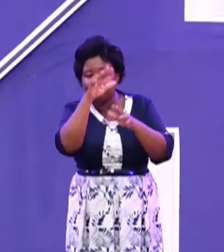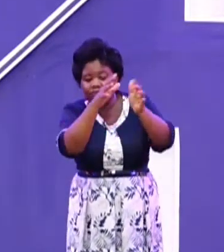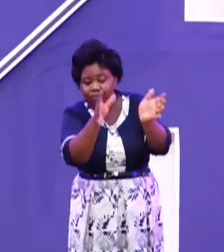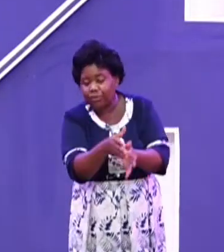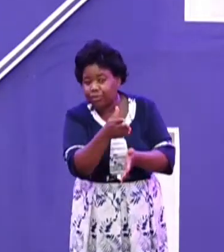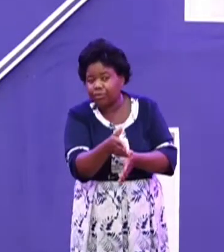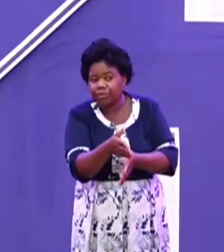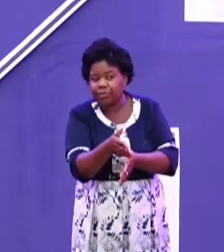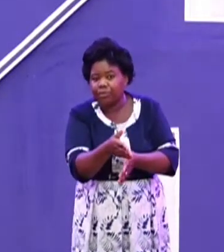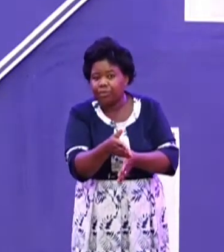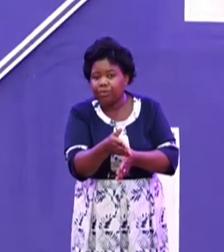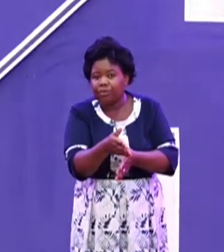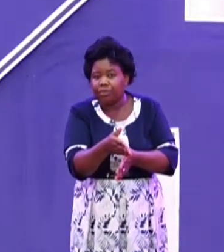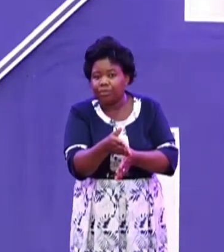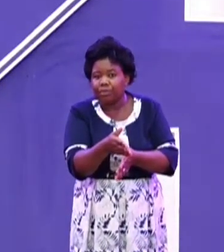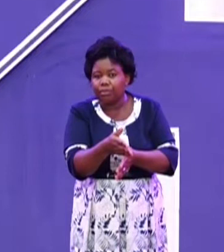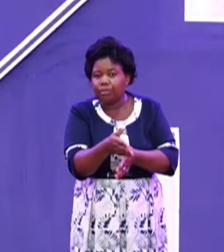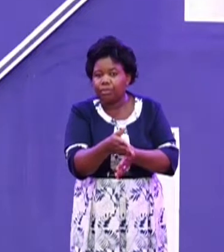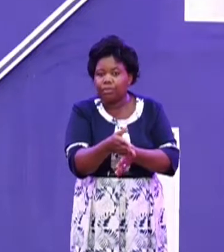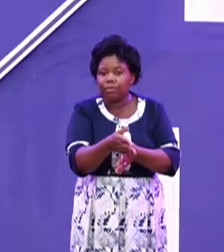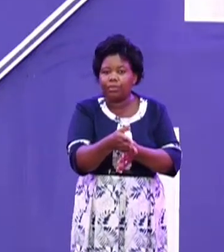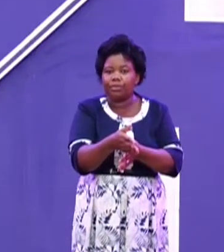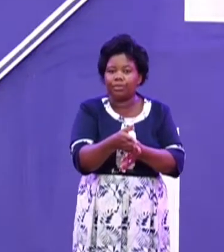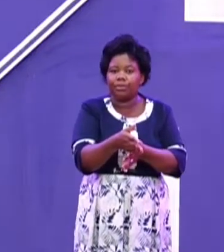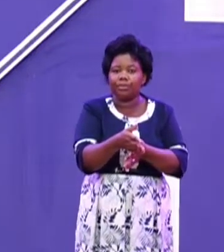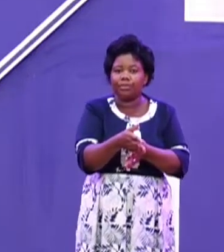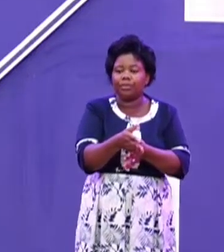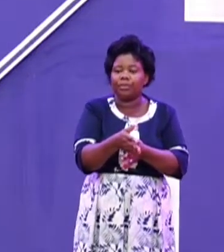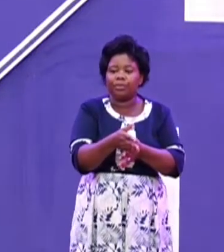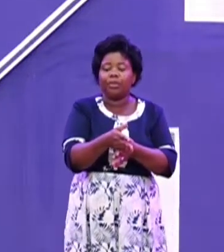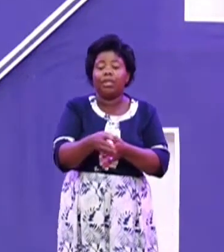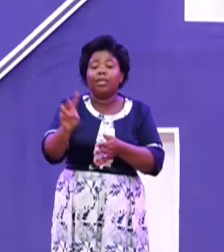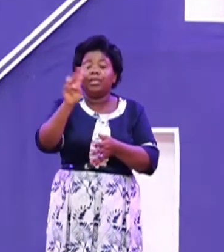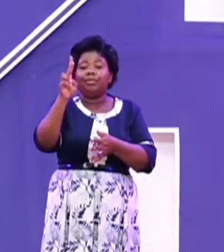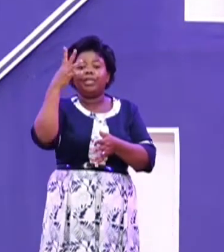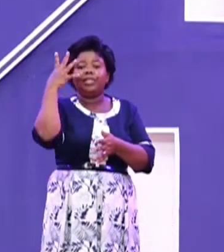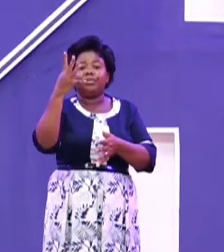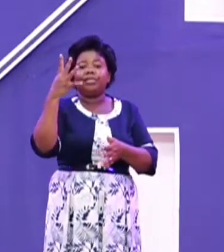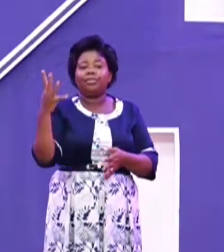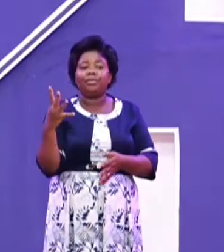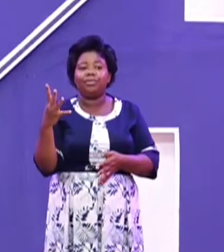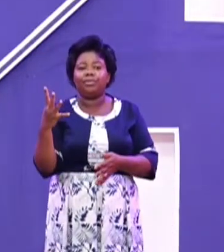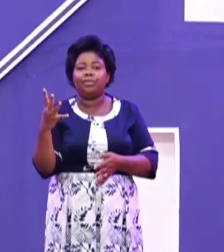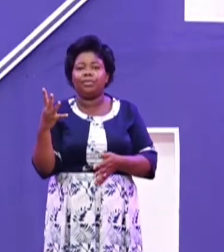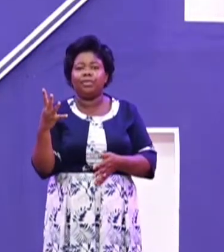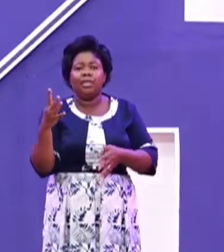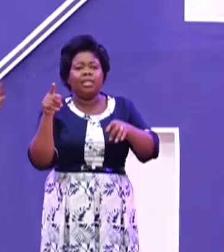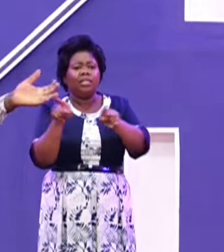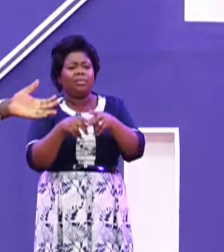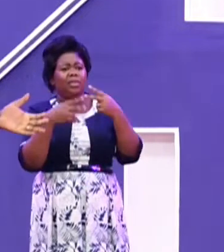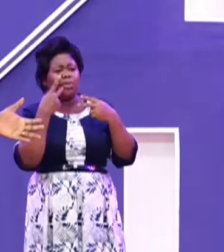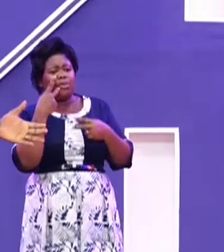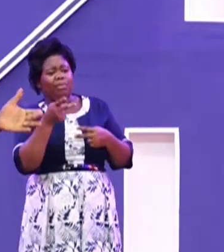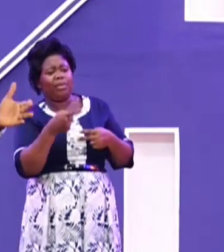that you okay in verse 44 They will also